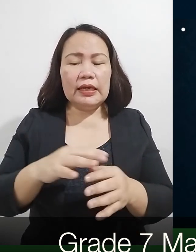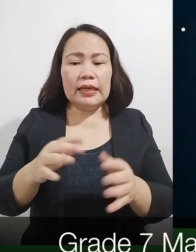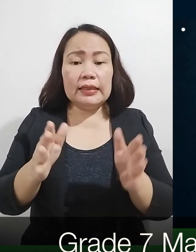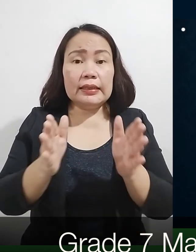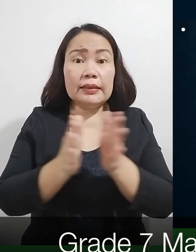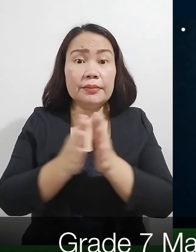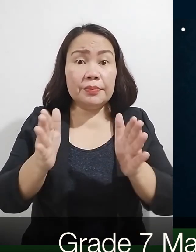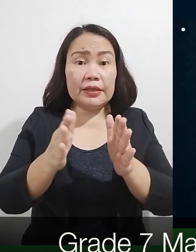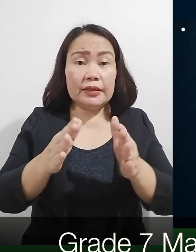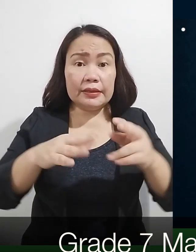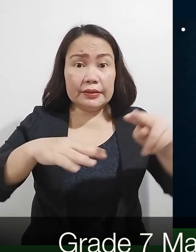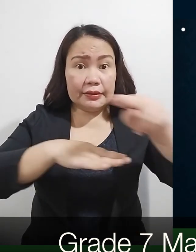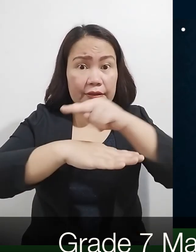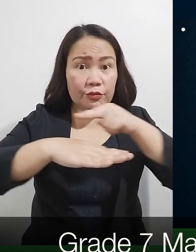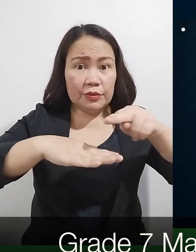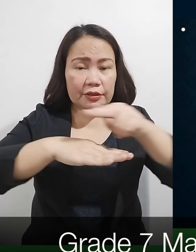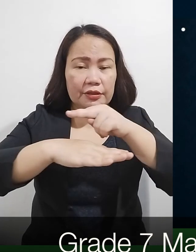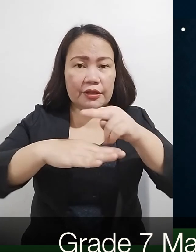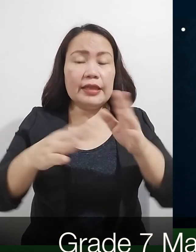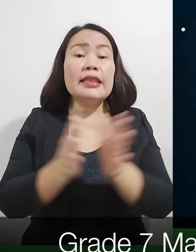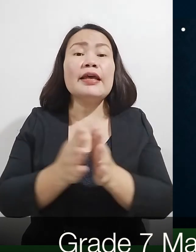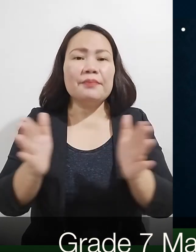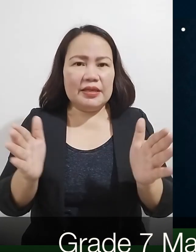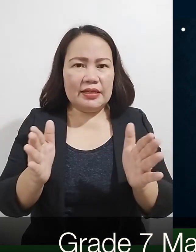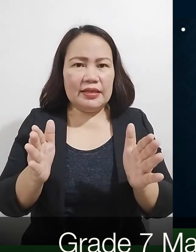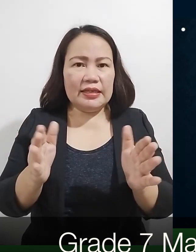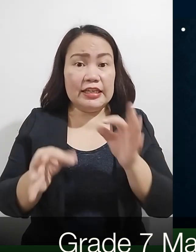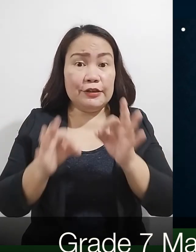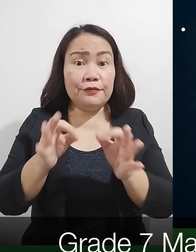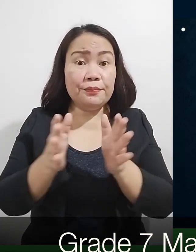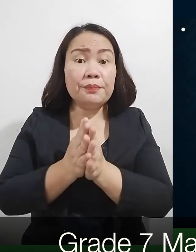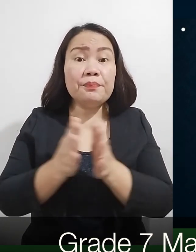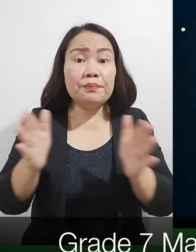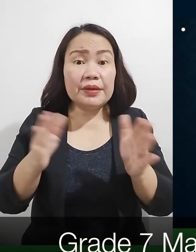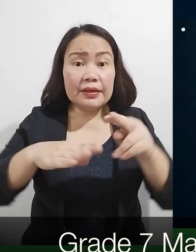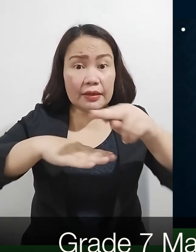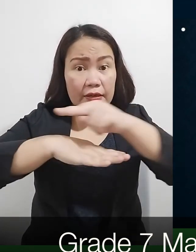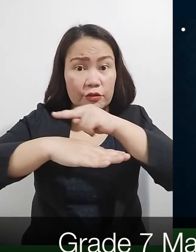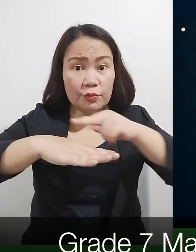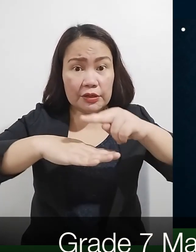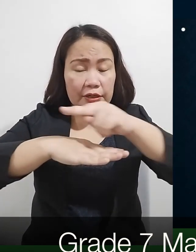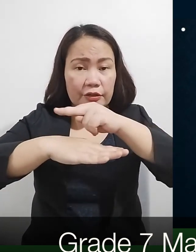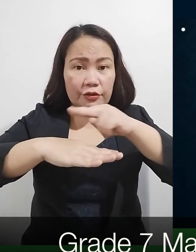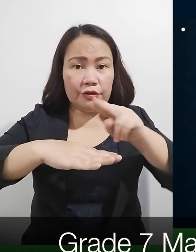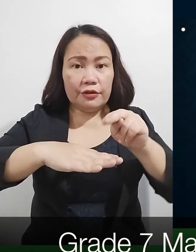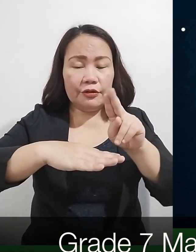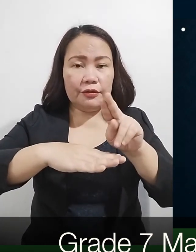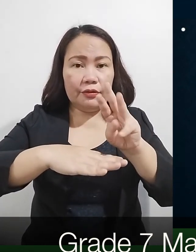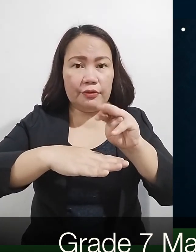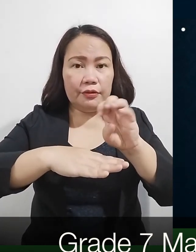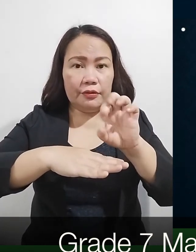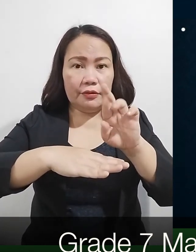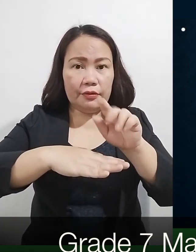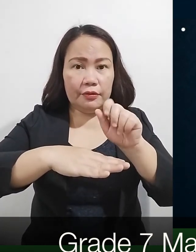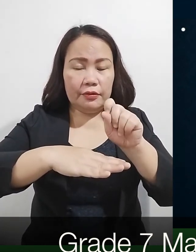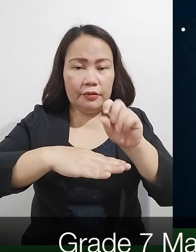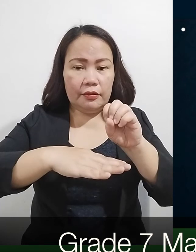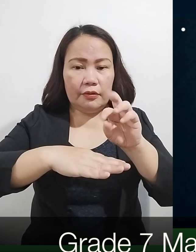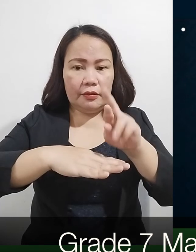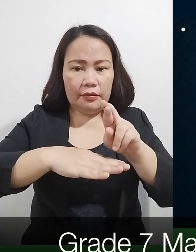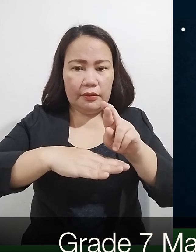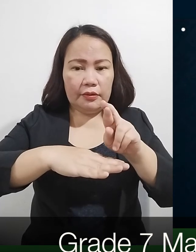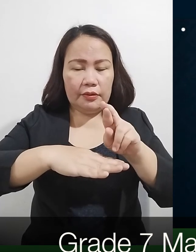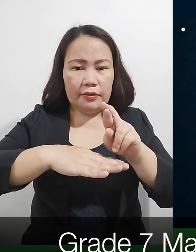remember that the bigger the numerator, the bigger the value. So, kapag ang pareho natin